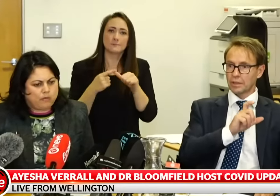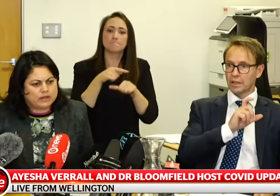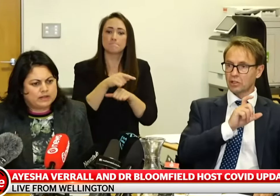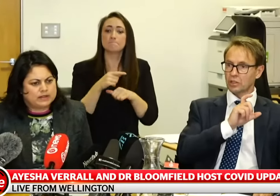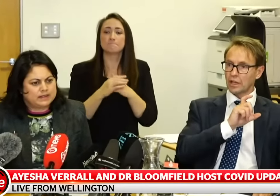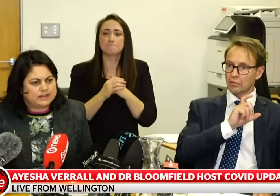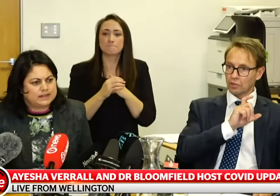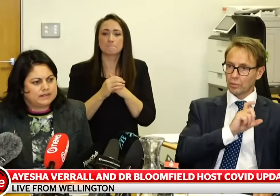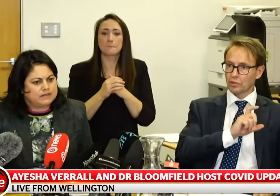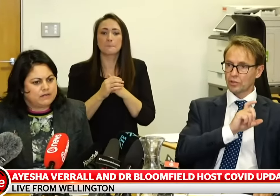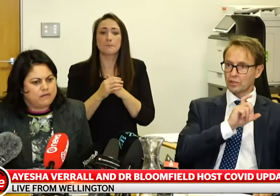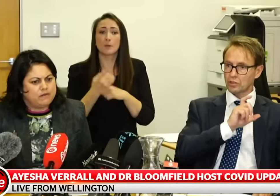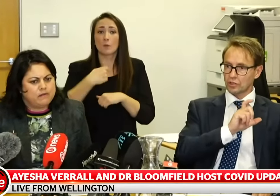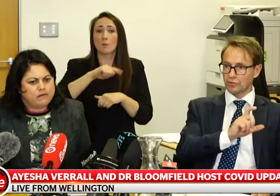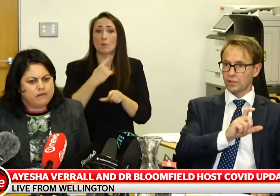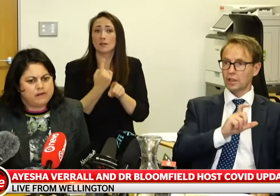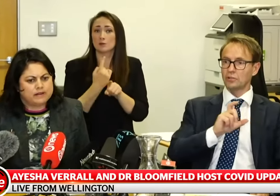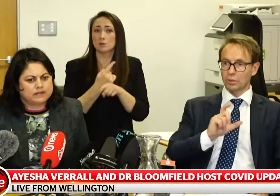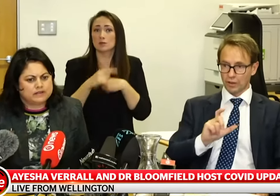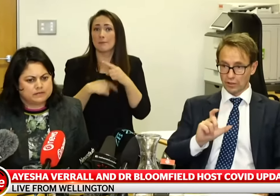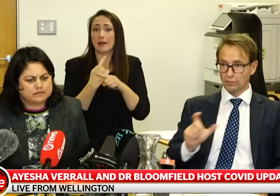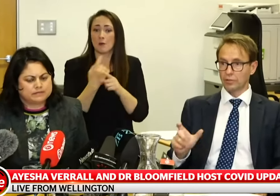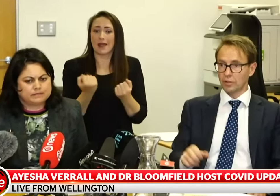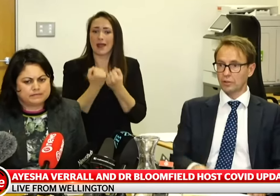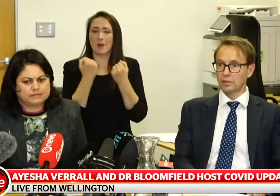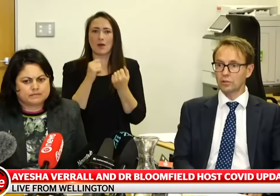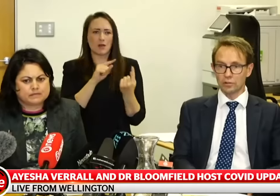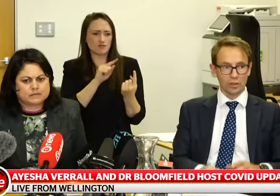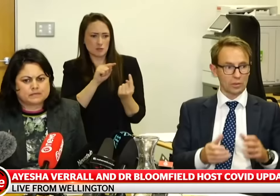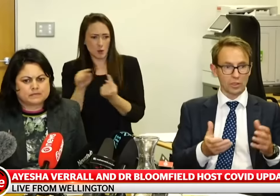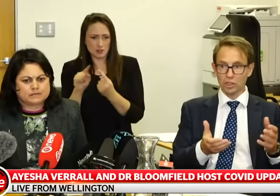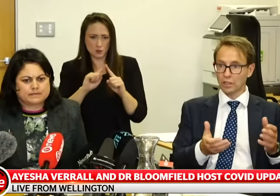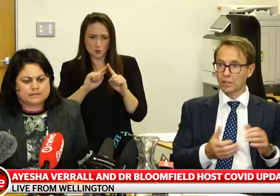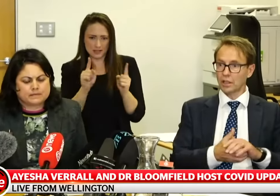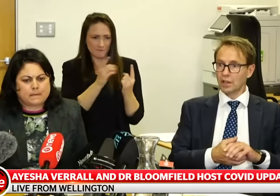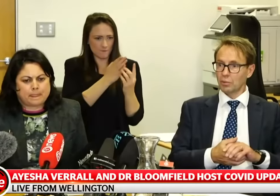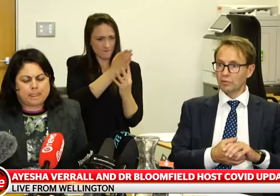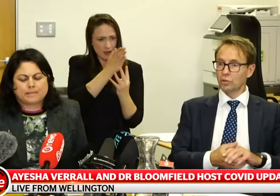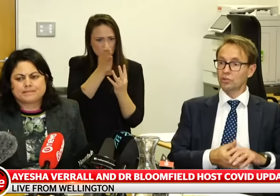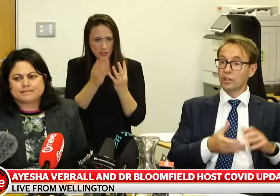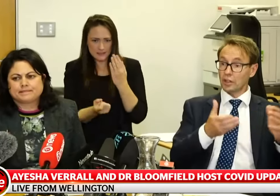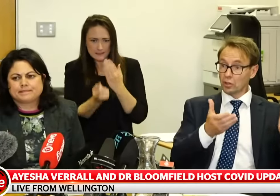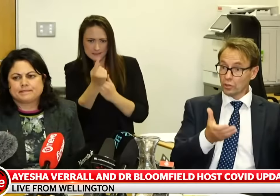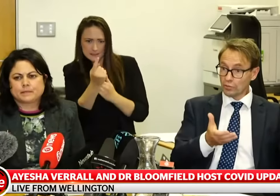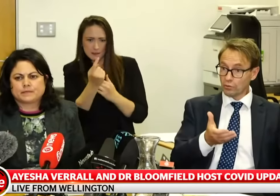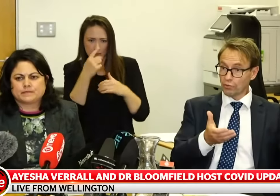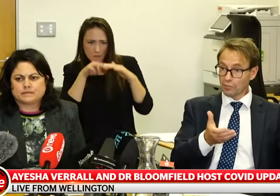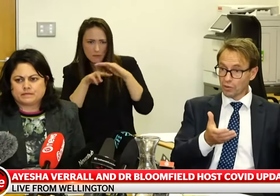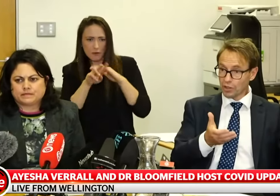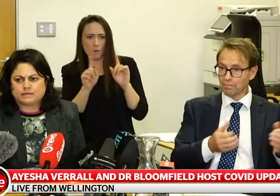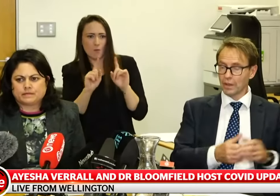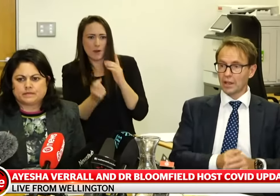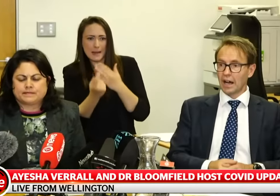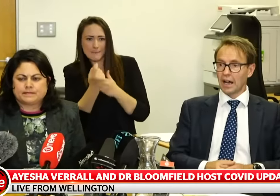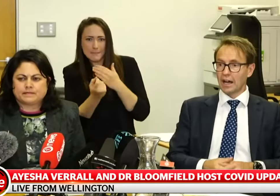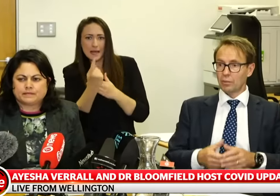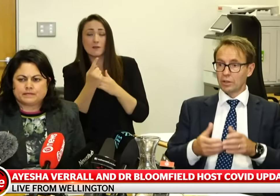talked about, actually our response has shifted as we've had different variants. So initially, we of course had the alert level